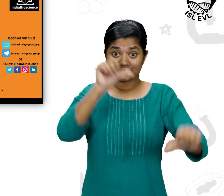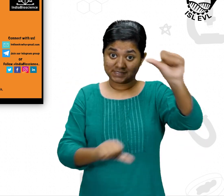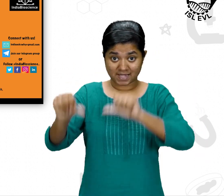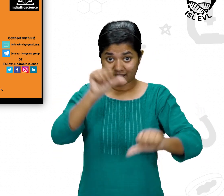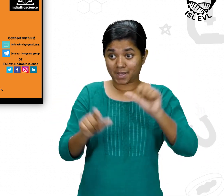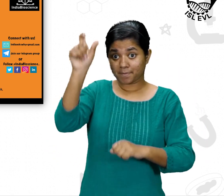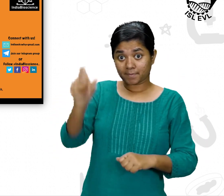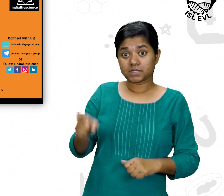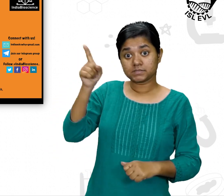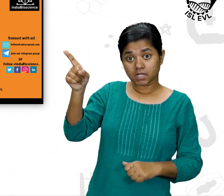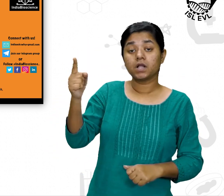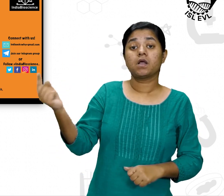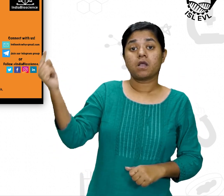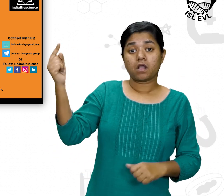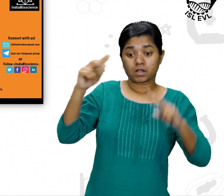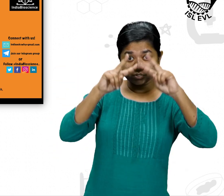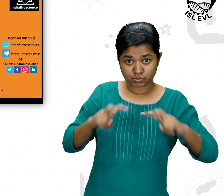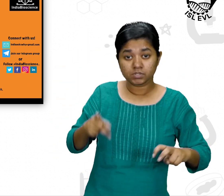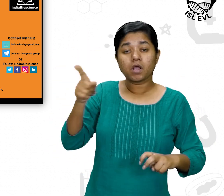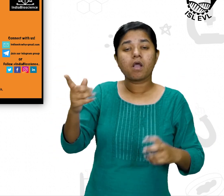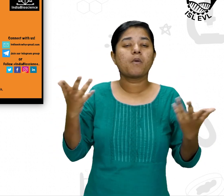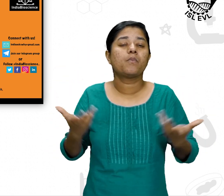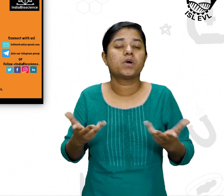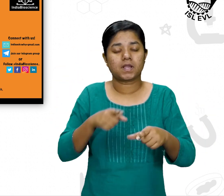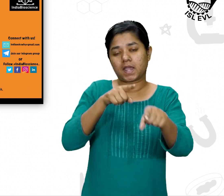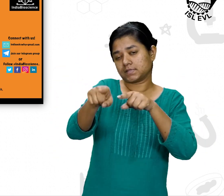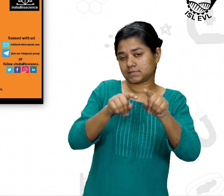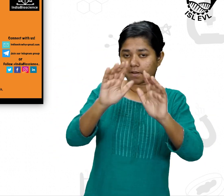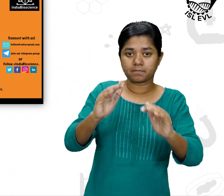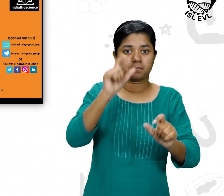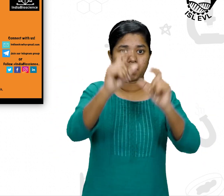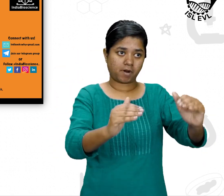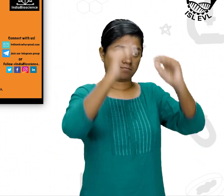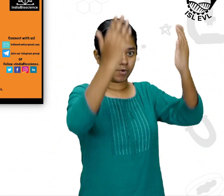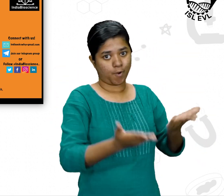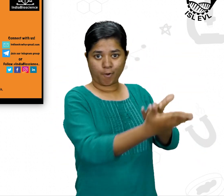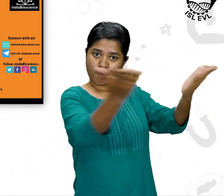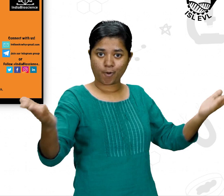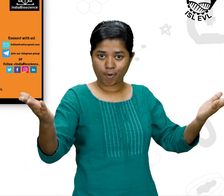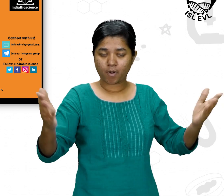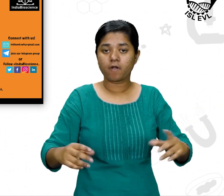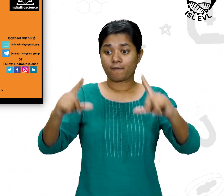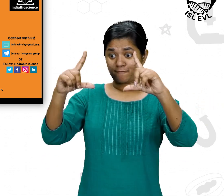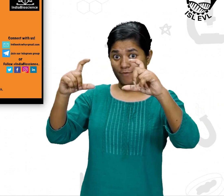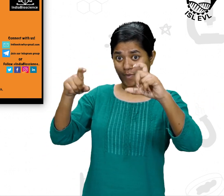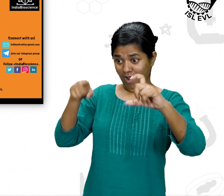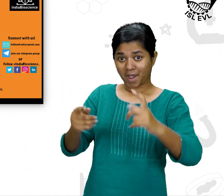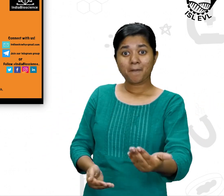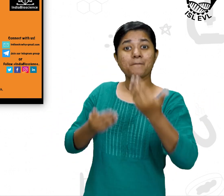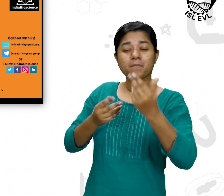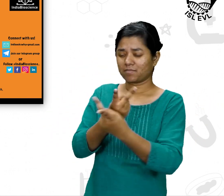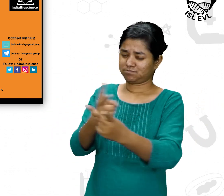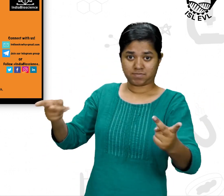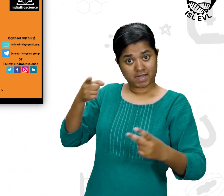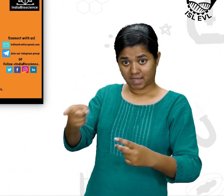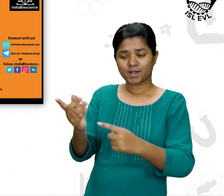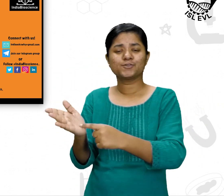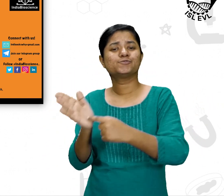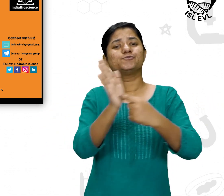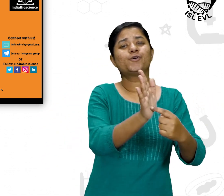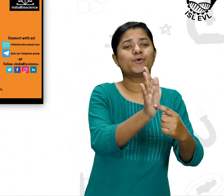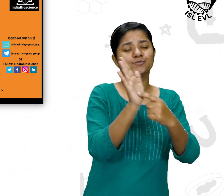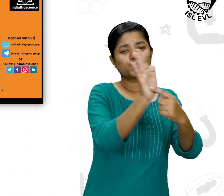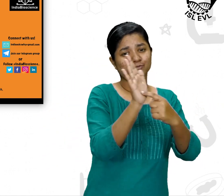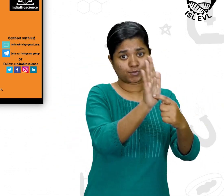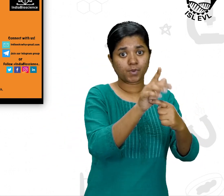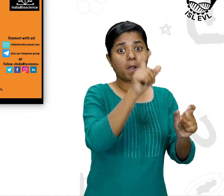images of babies one after the other while also recording their brain activity. The researchers observed a pleasure signal in the brains